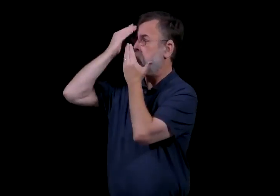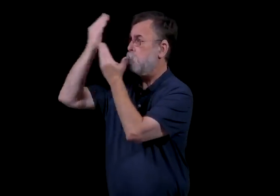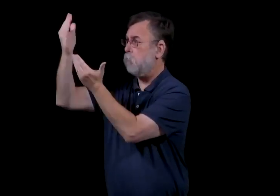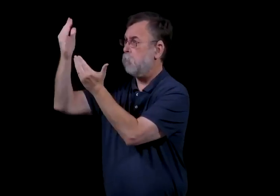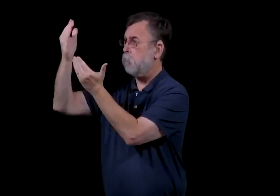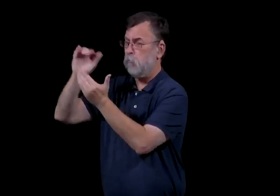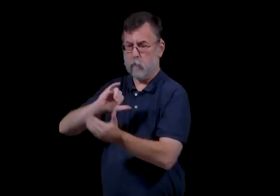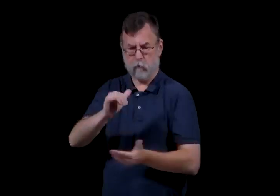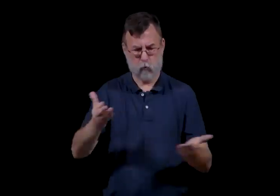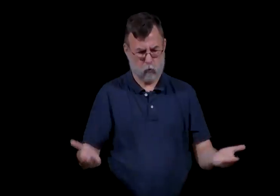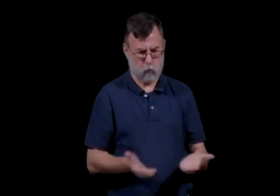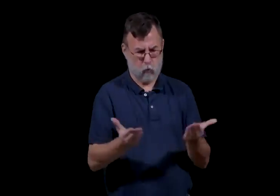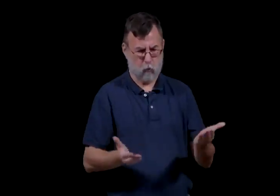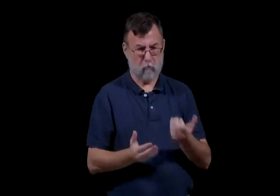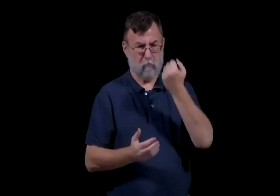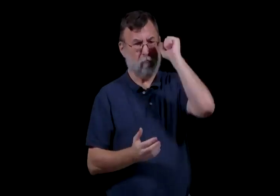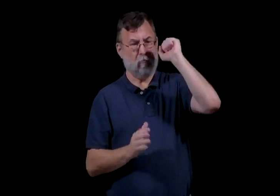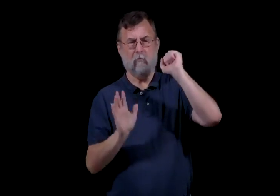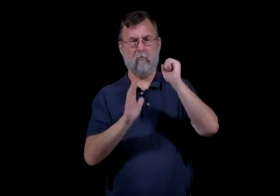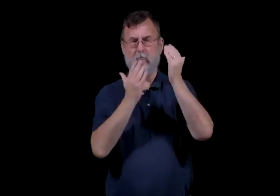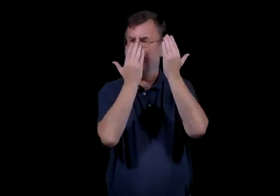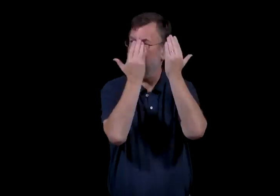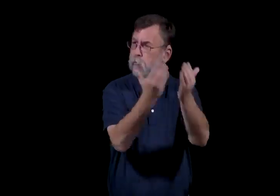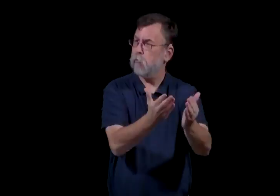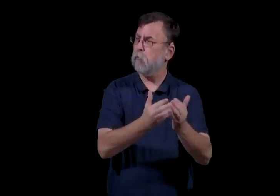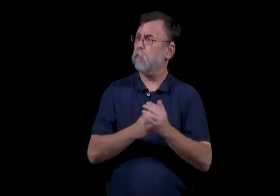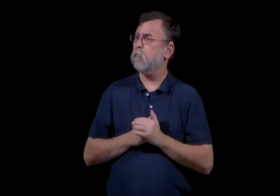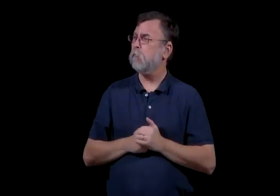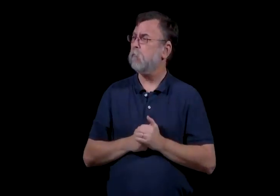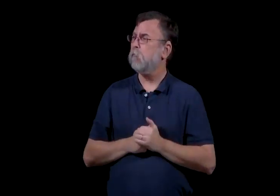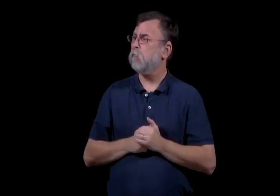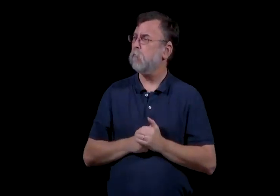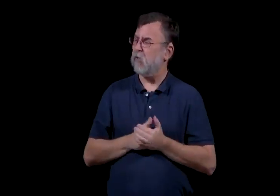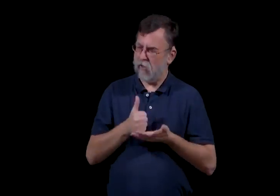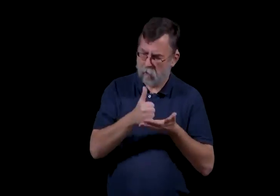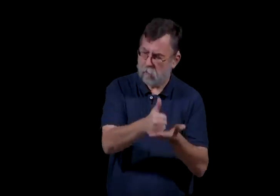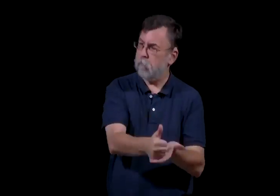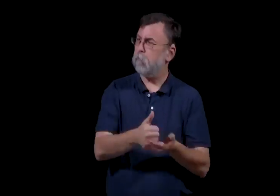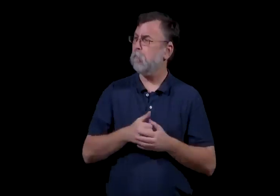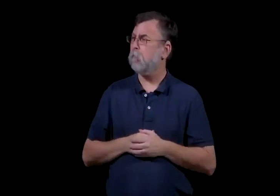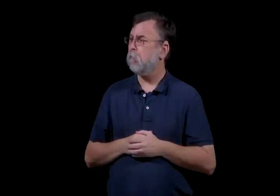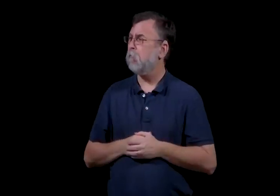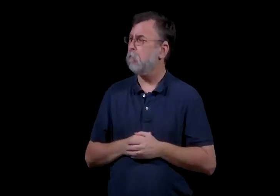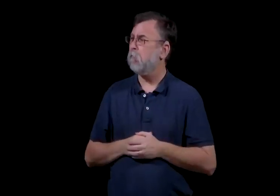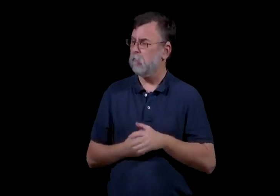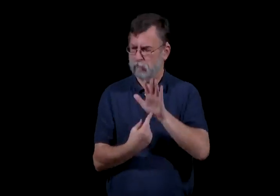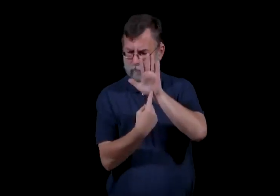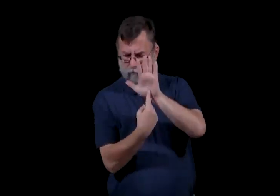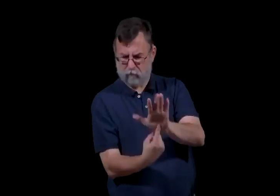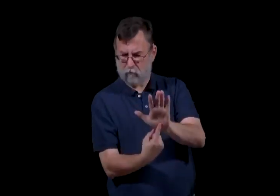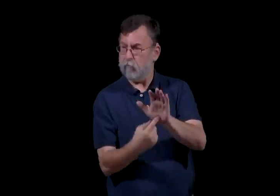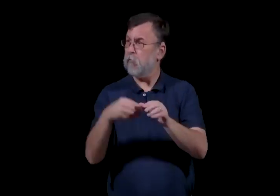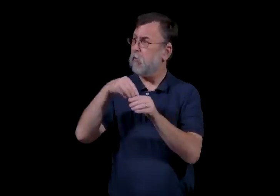And we don't want to be rebellious. We want to be obedient children. So help us to be